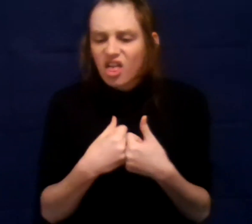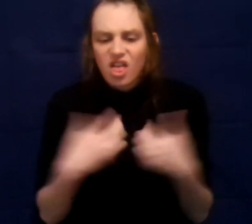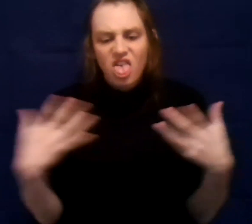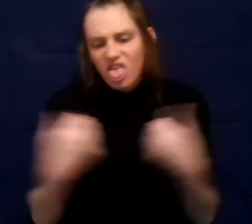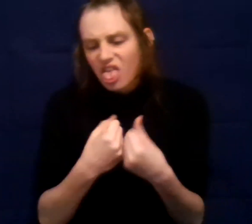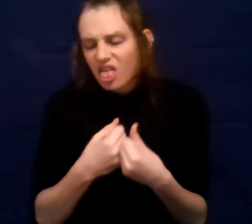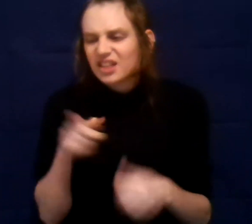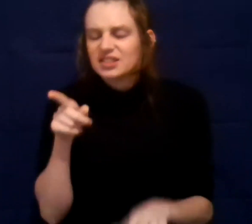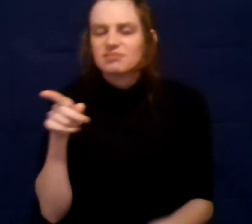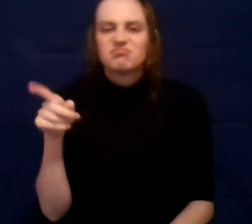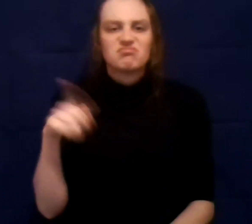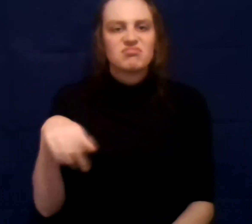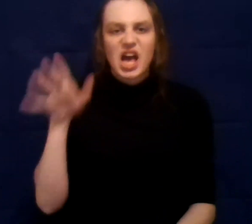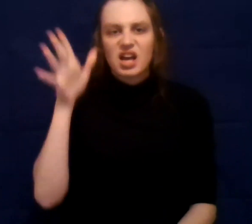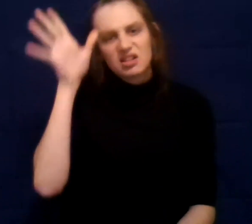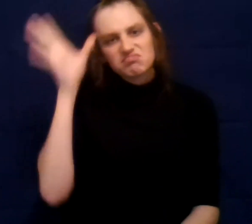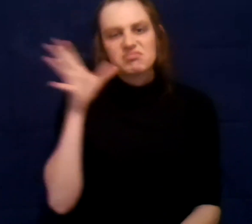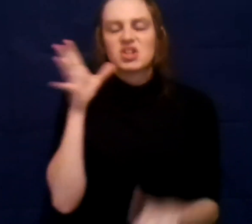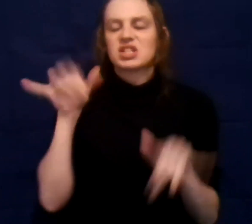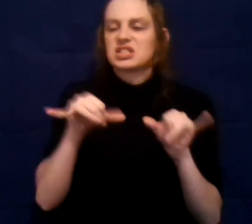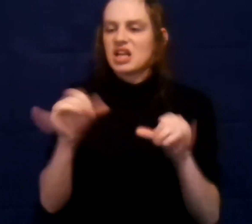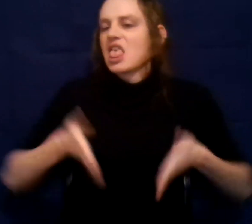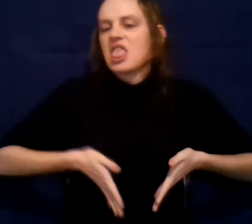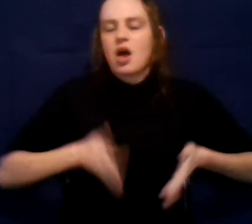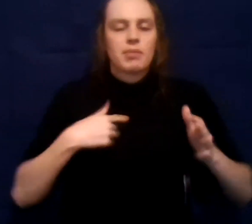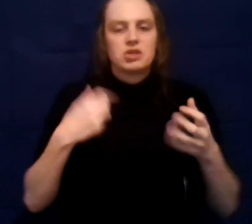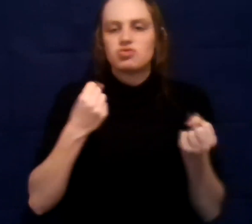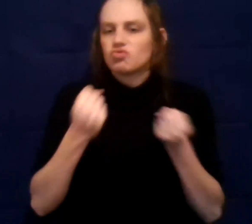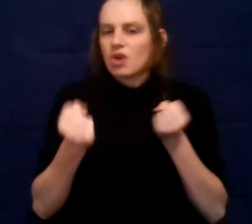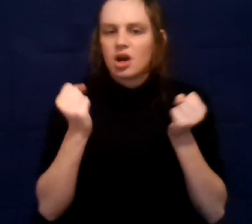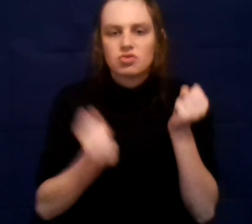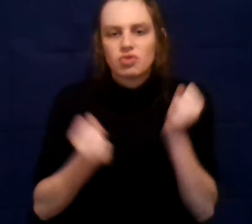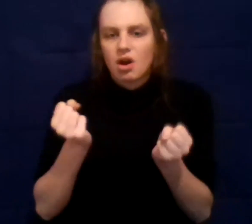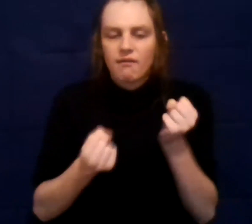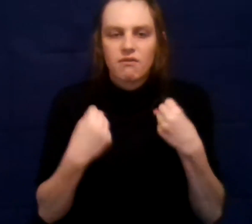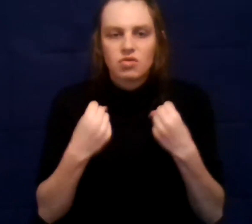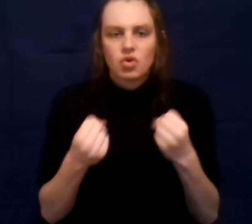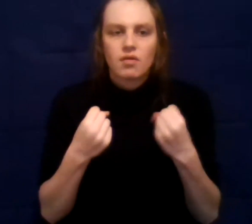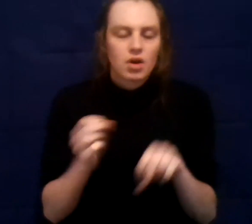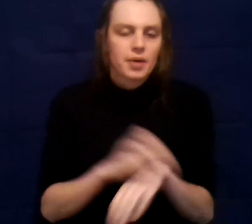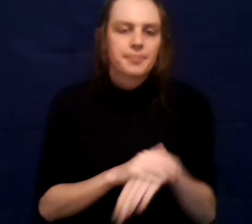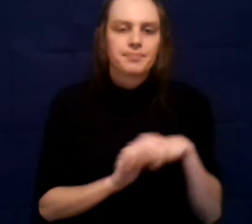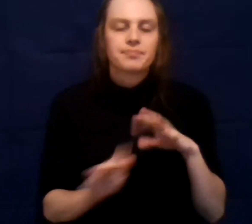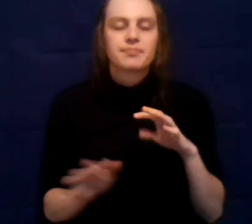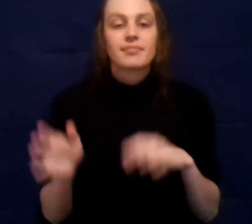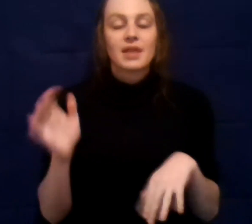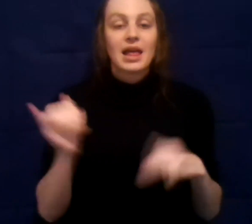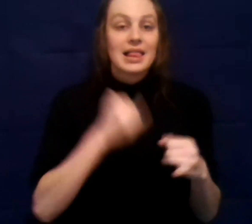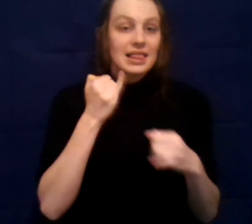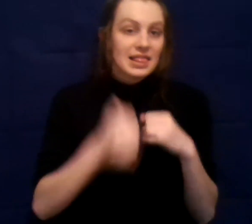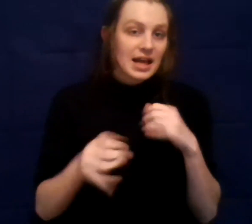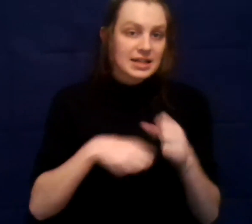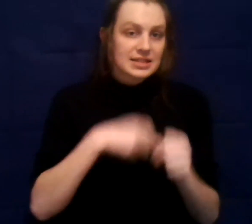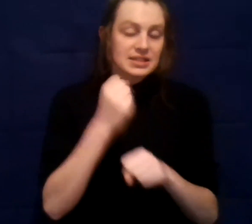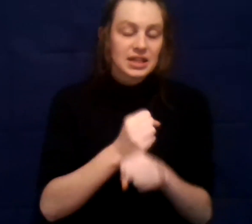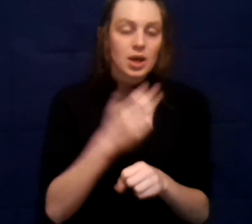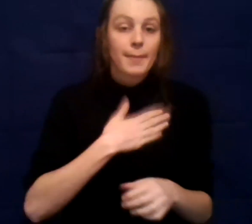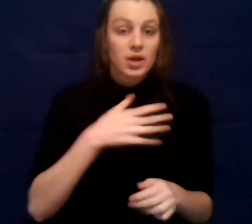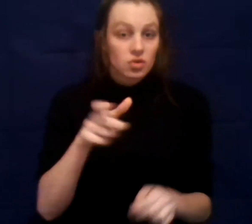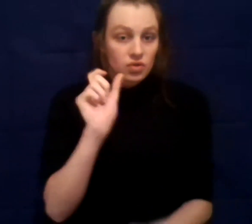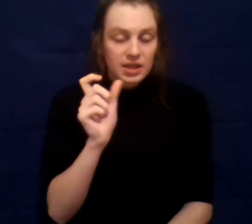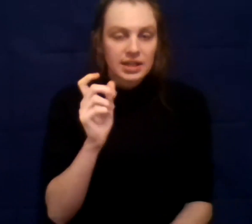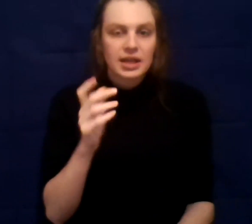don't know, insane how I got by with a lot of stuff. But the last year of my drinking, things just progressively got